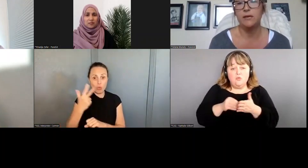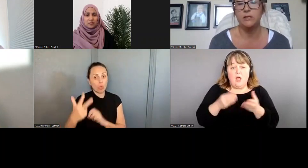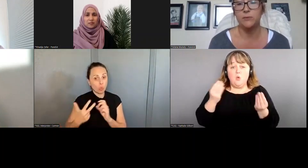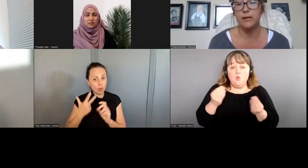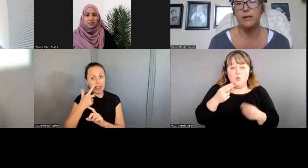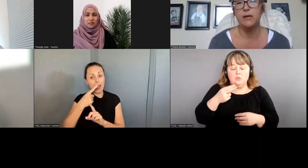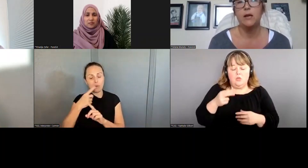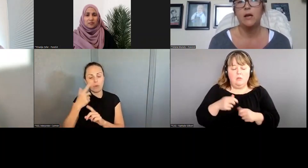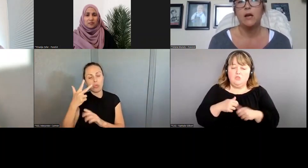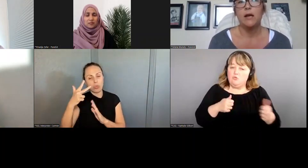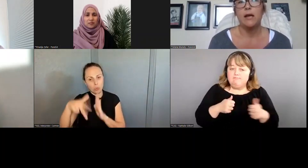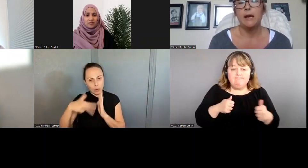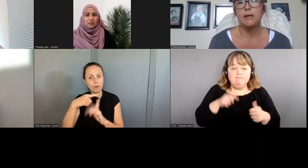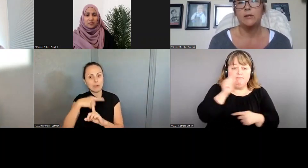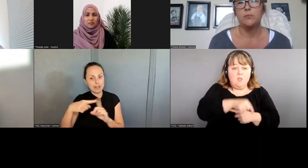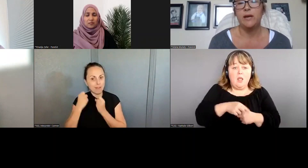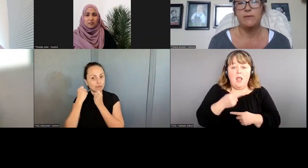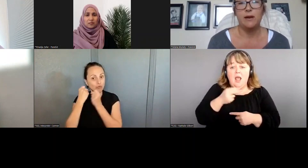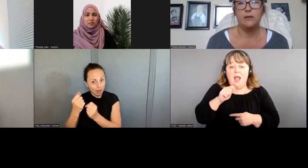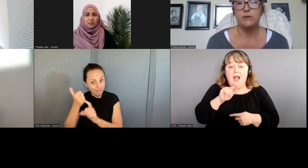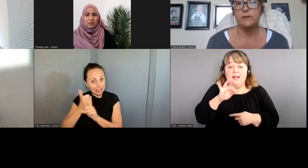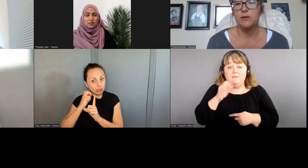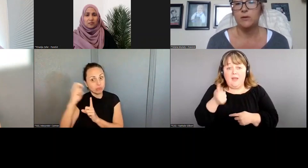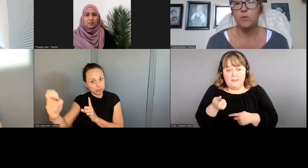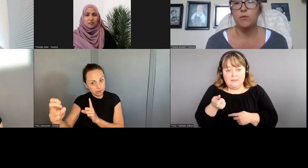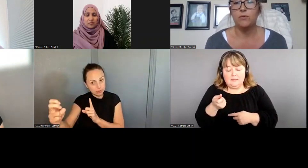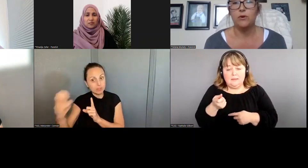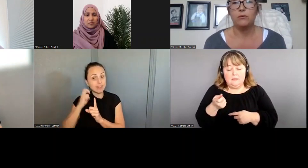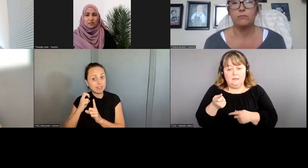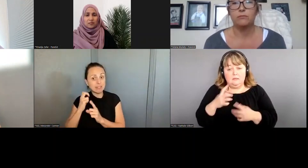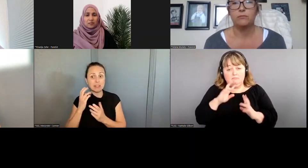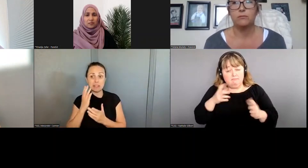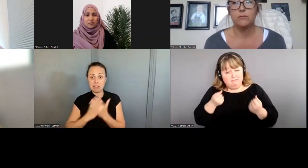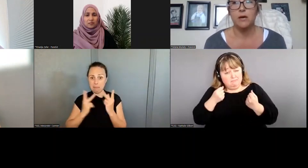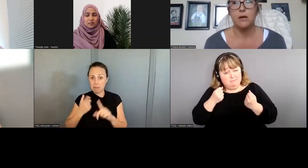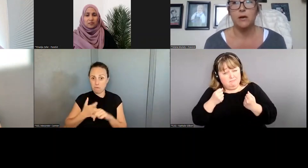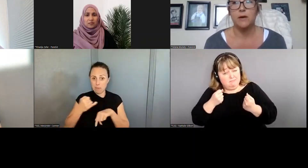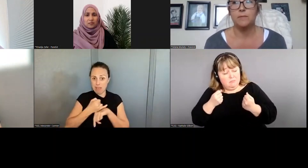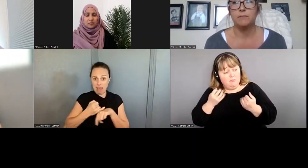drive each way. And we have islanders that go over